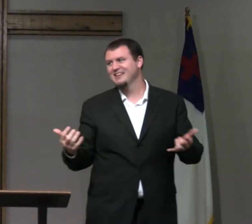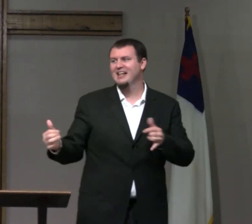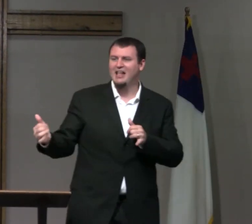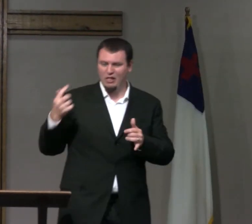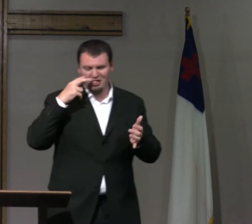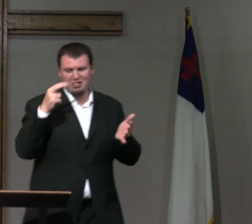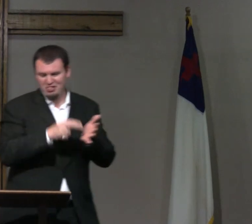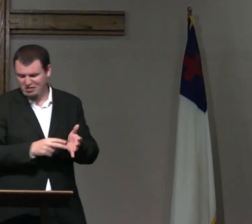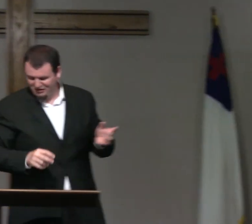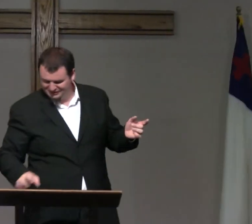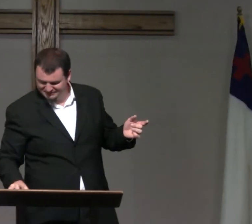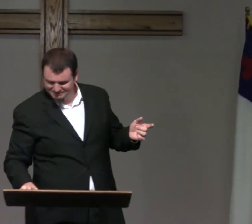funny.